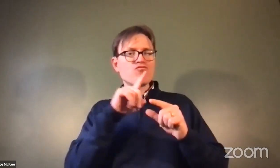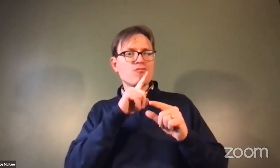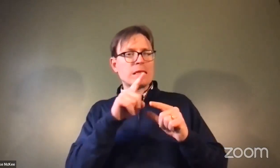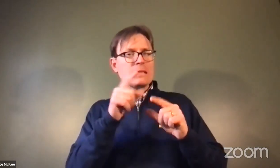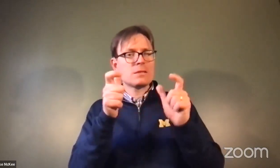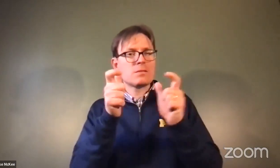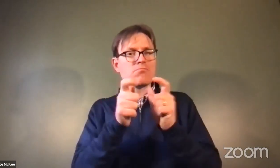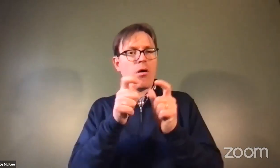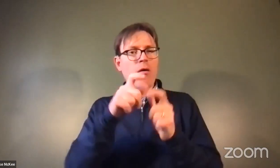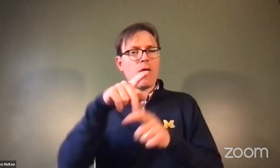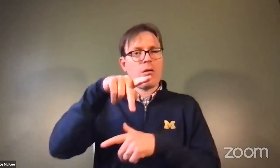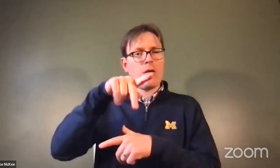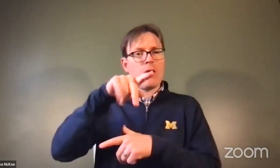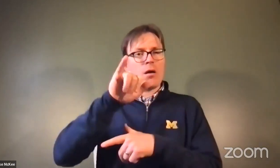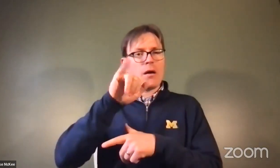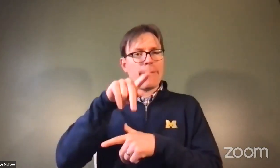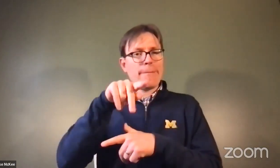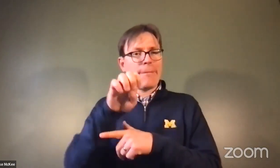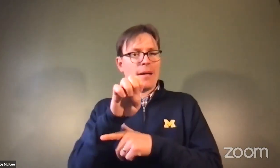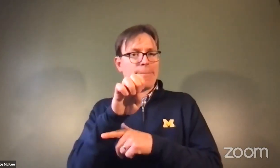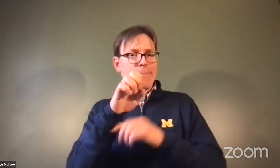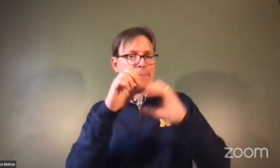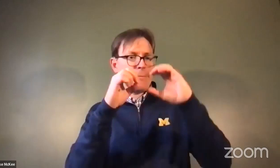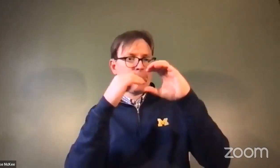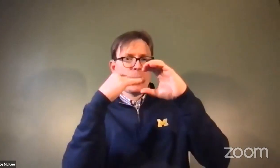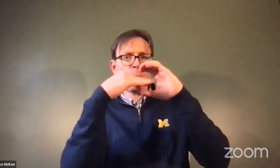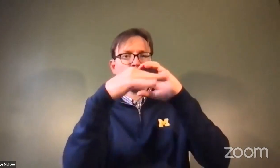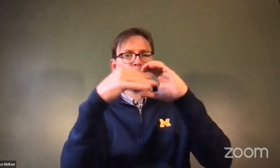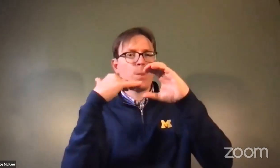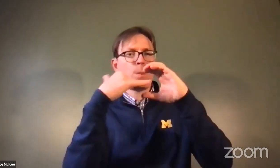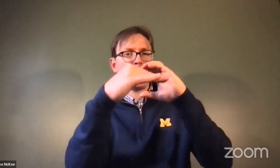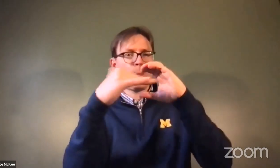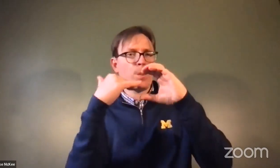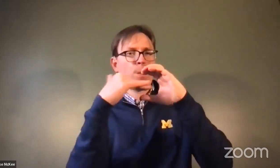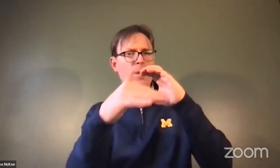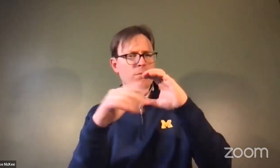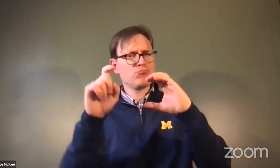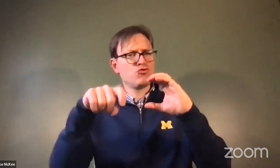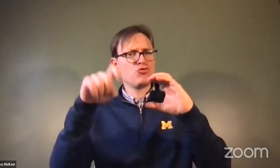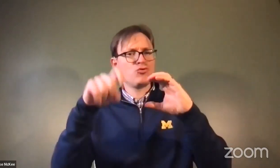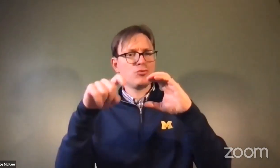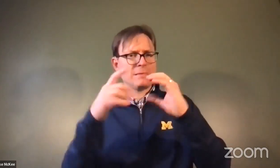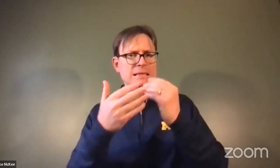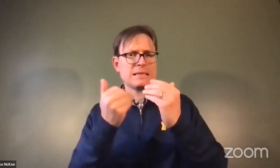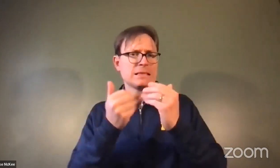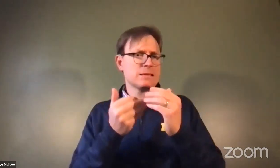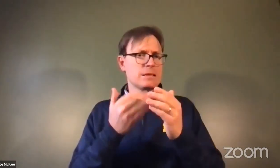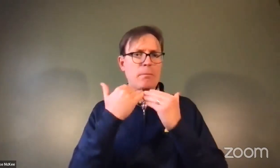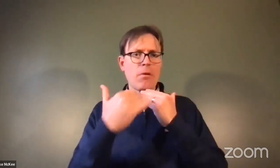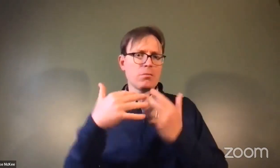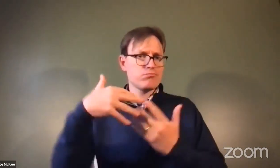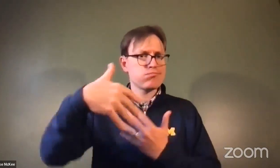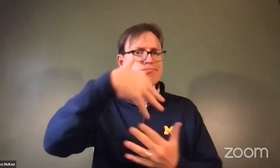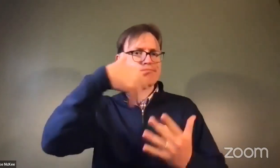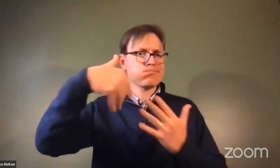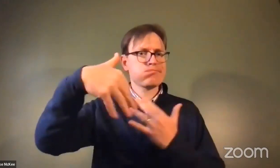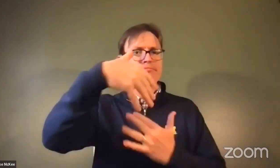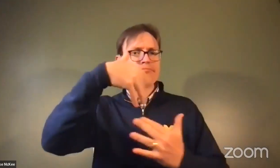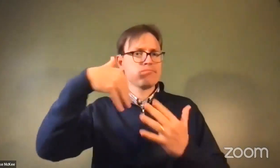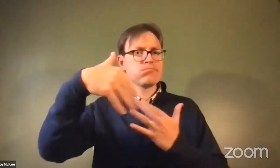is that those arteries are like little pipes, and blood should flow